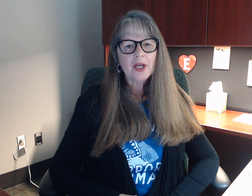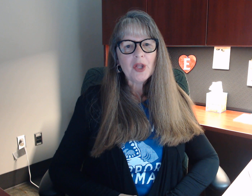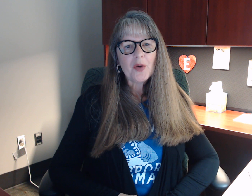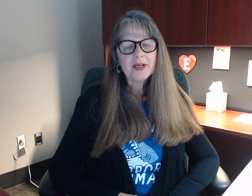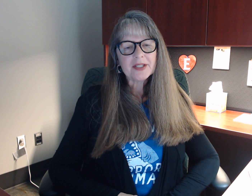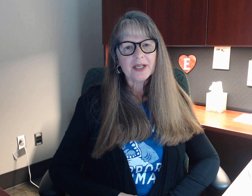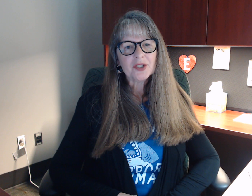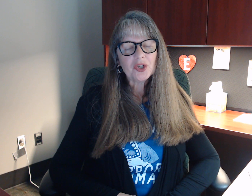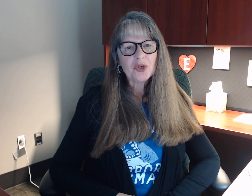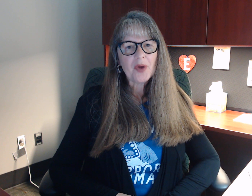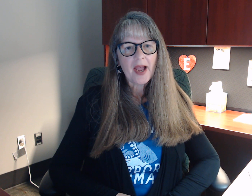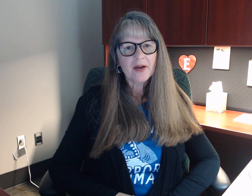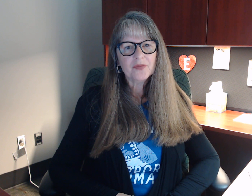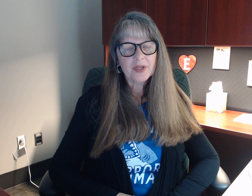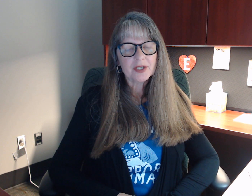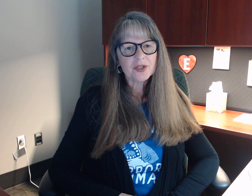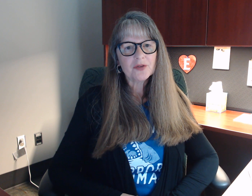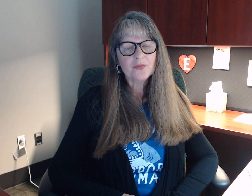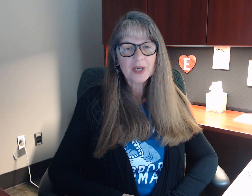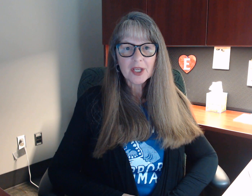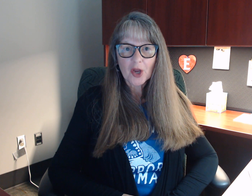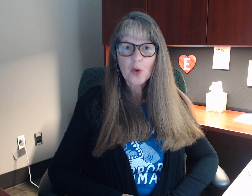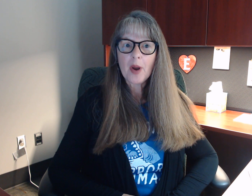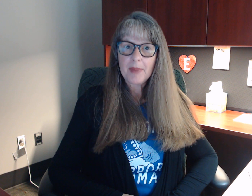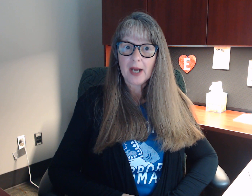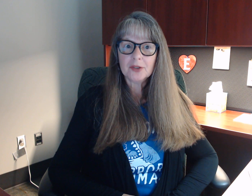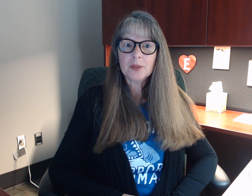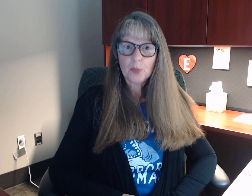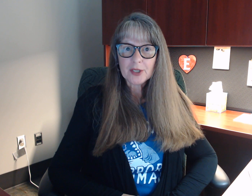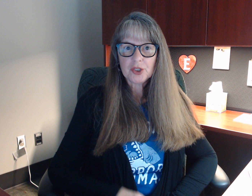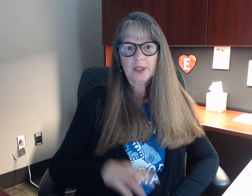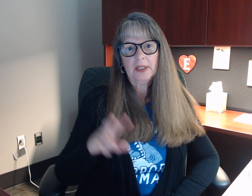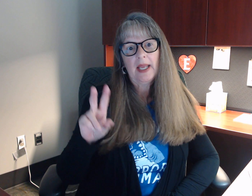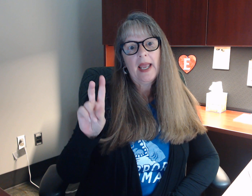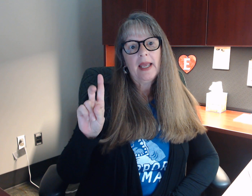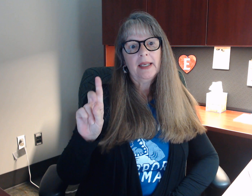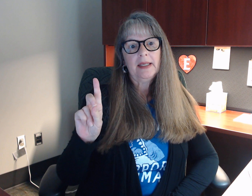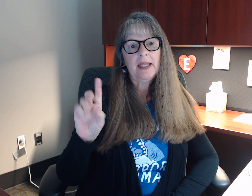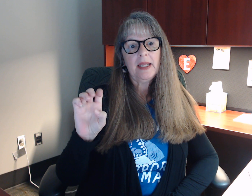Hello, I decided to have this video about depression.